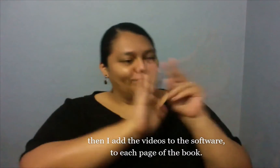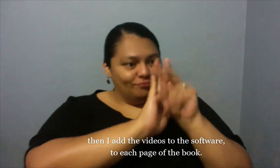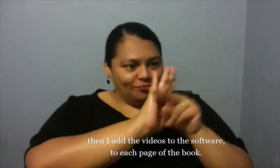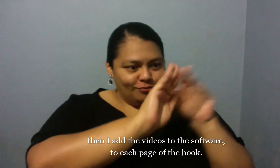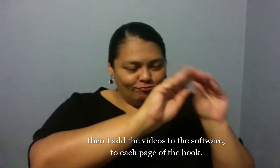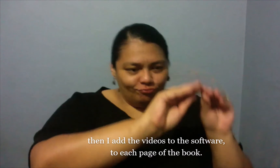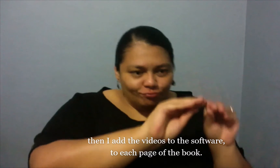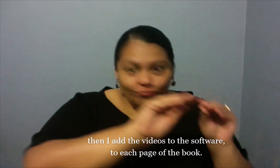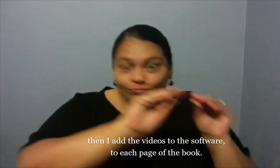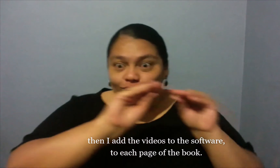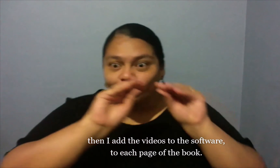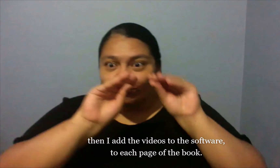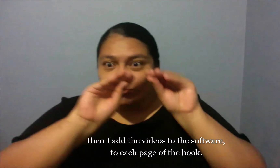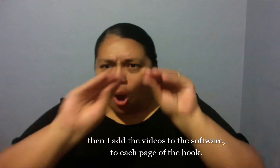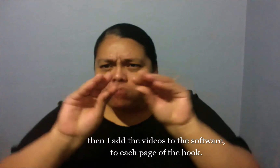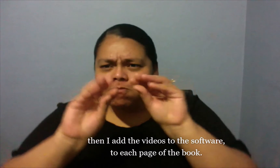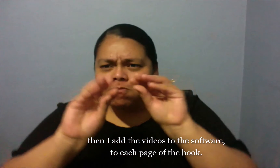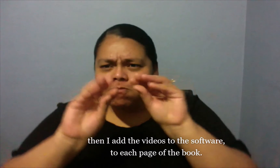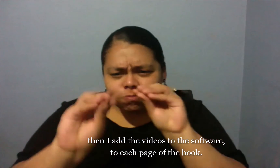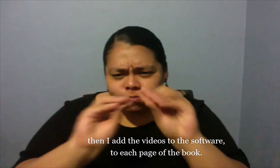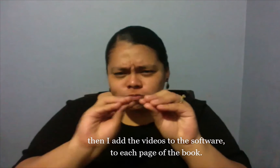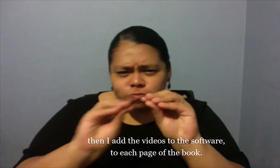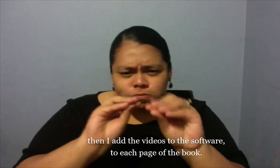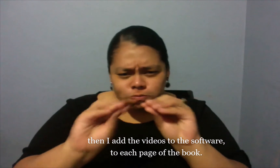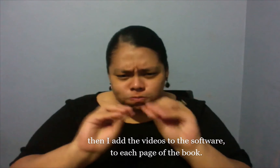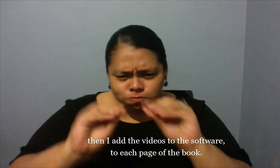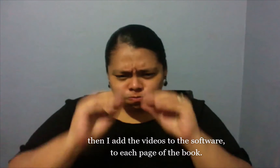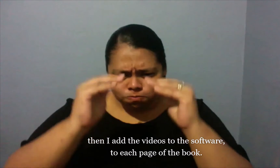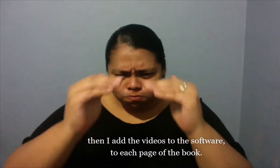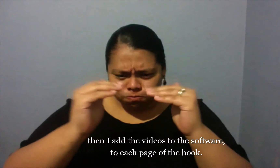I add the videos to the software to each page of the book.